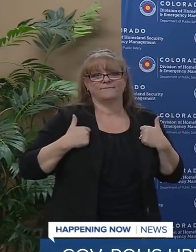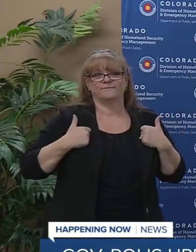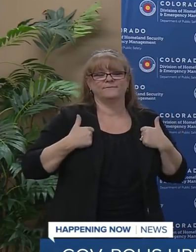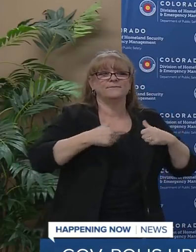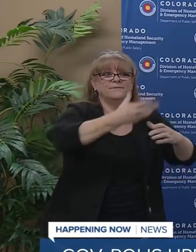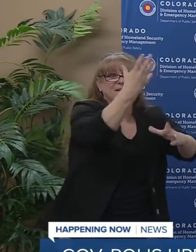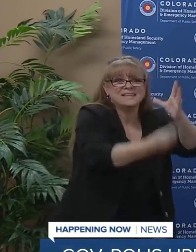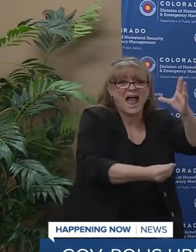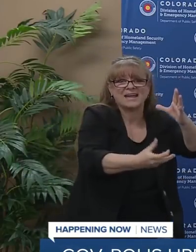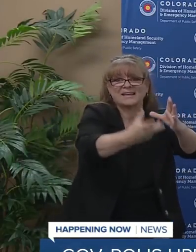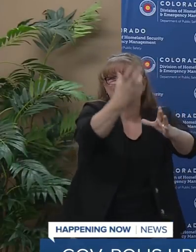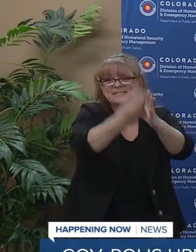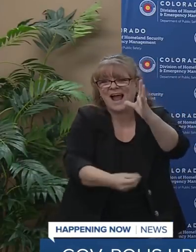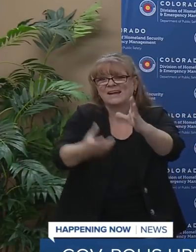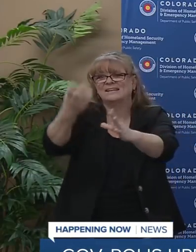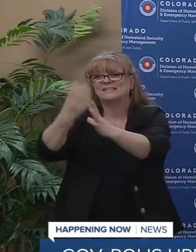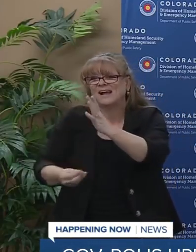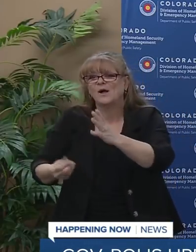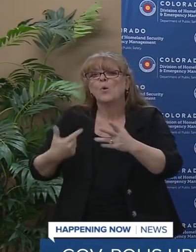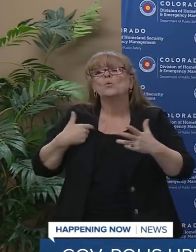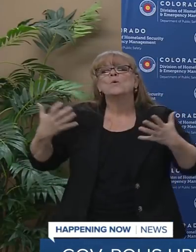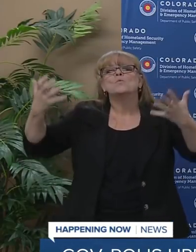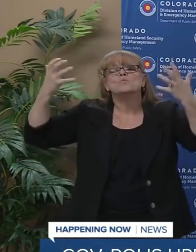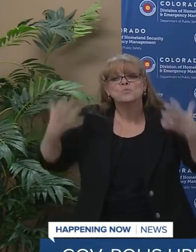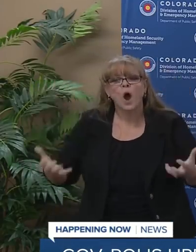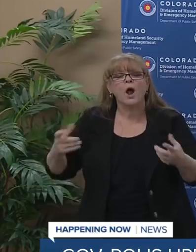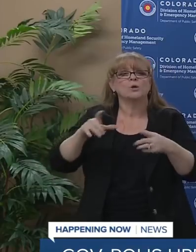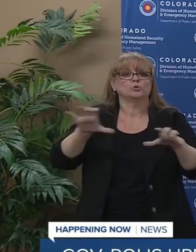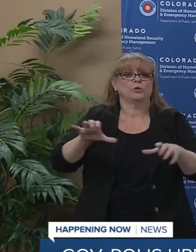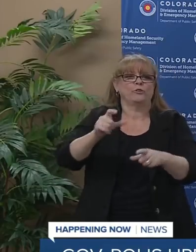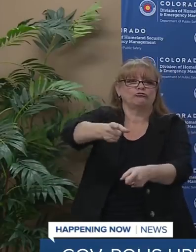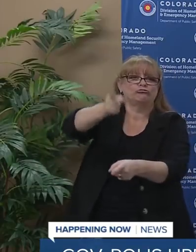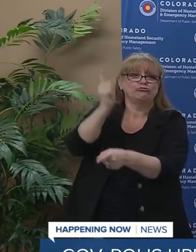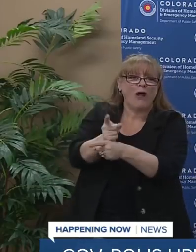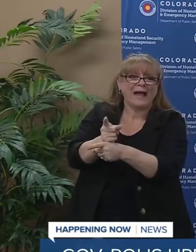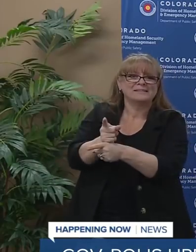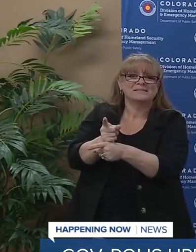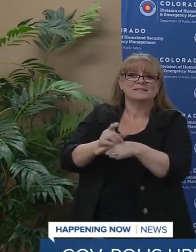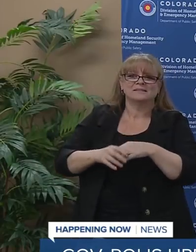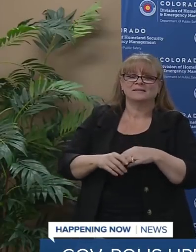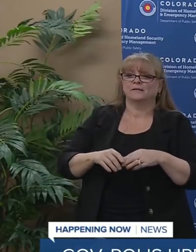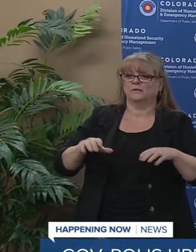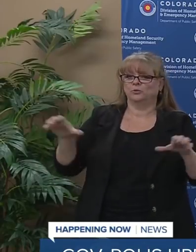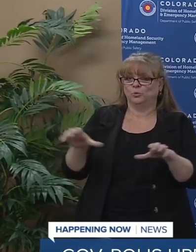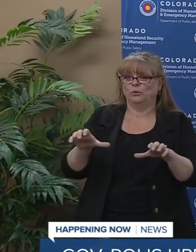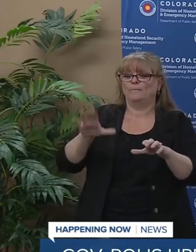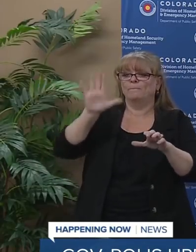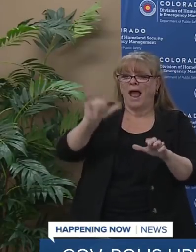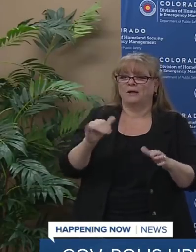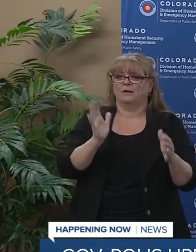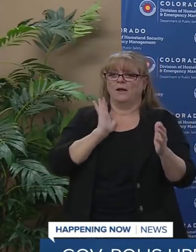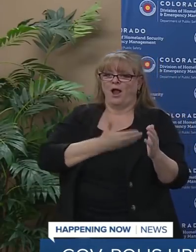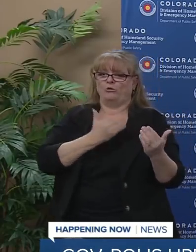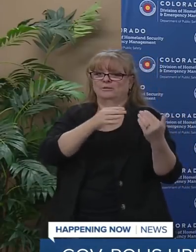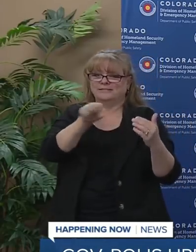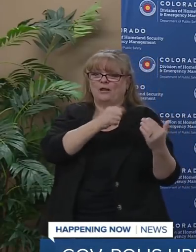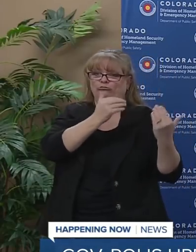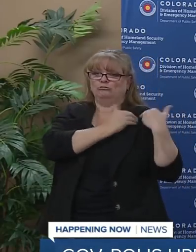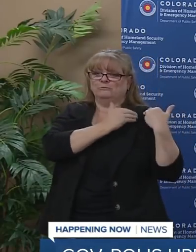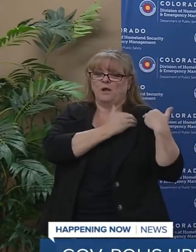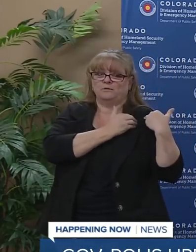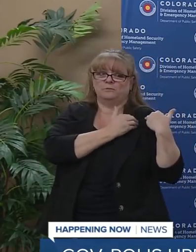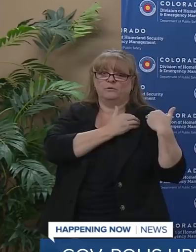which Coloradans do, acting responsibly, and showing and modeling that behavior for others in as fun and cool a way